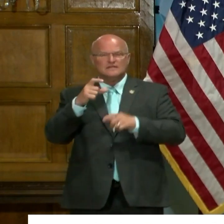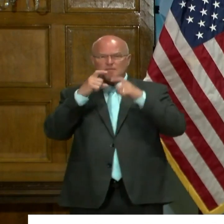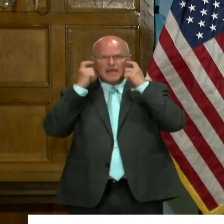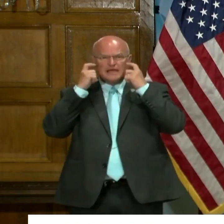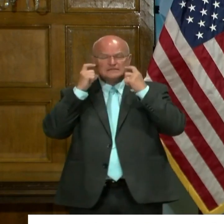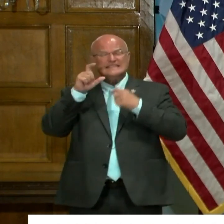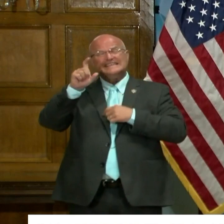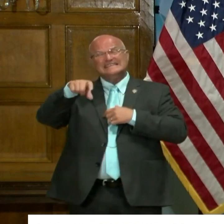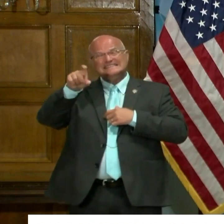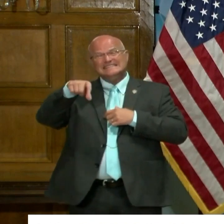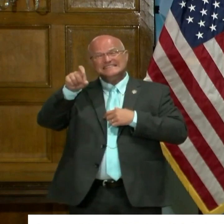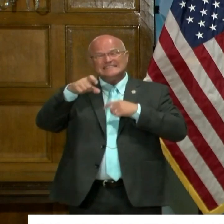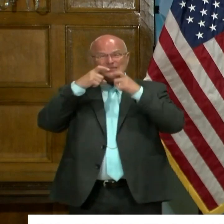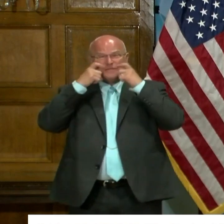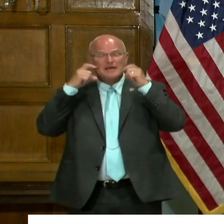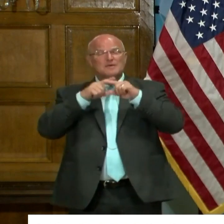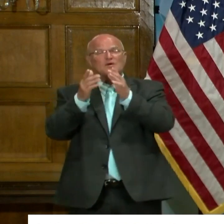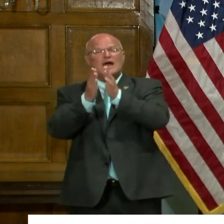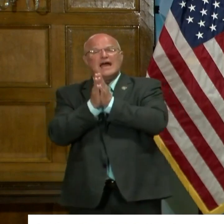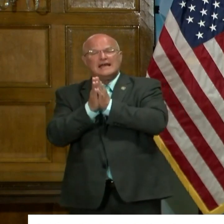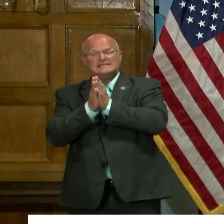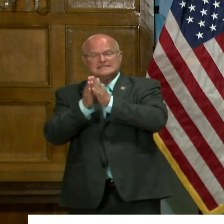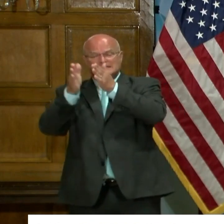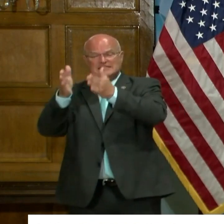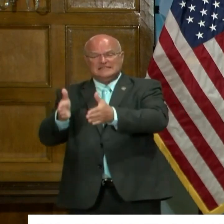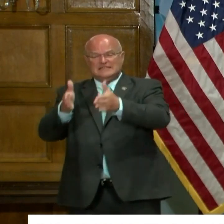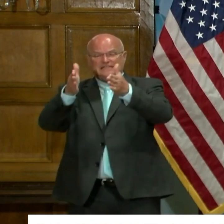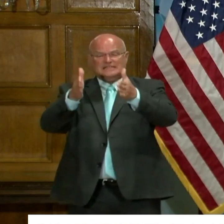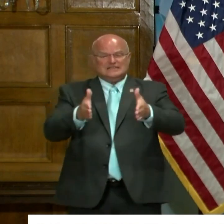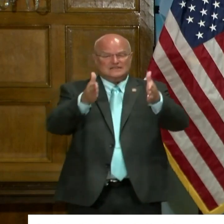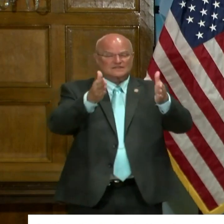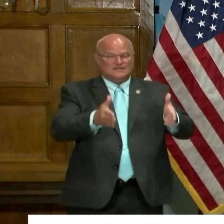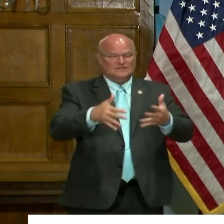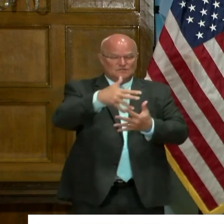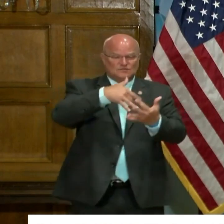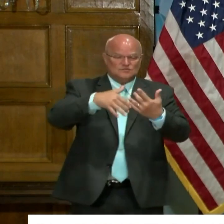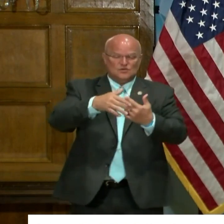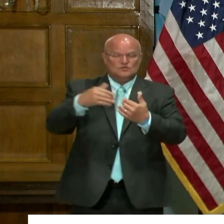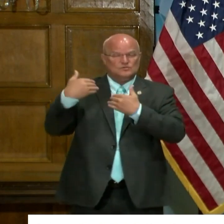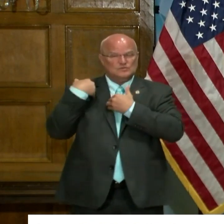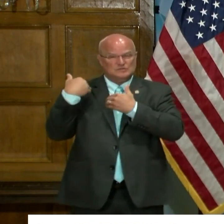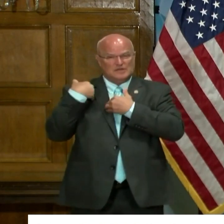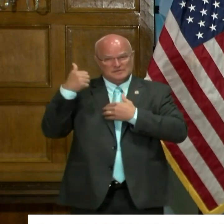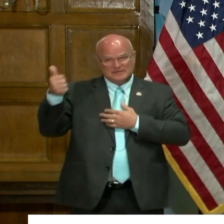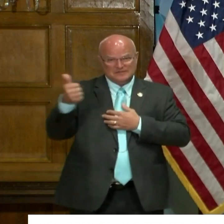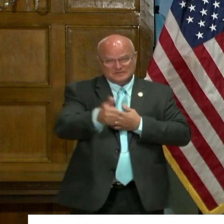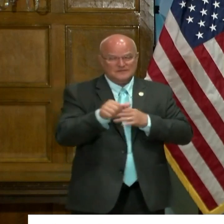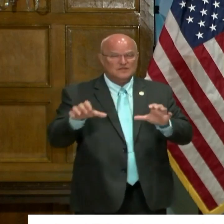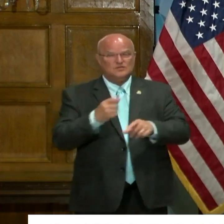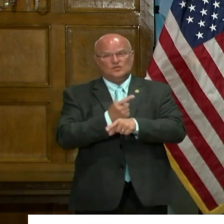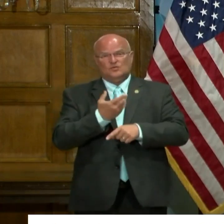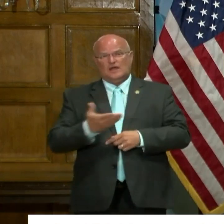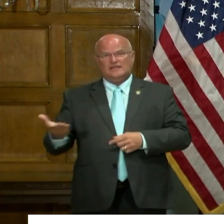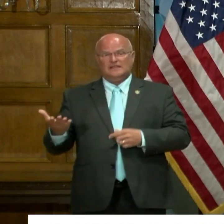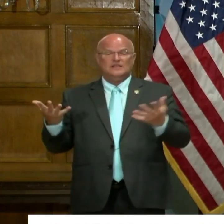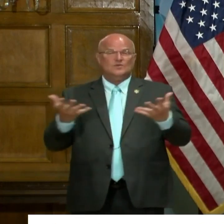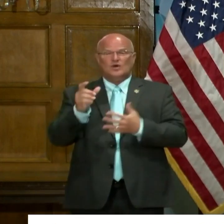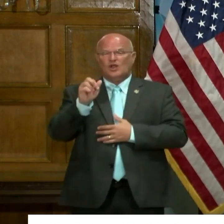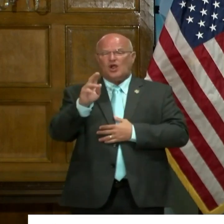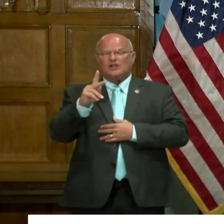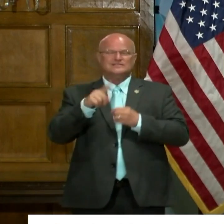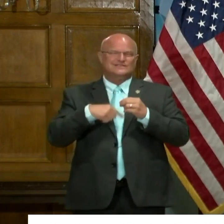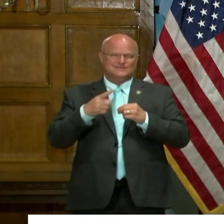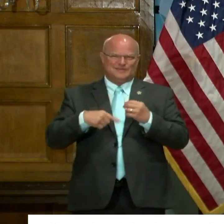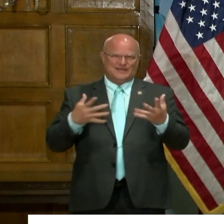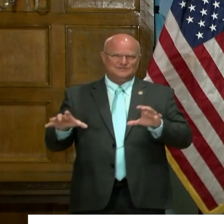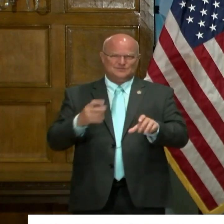They need to wear a mask, but we're asking for individual social responsibility and to do the right thing. That's what Arkansas is